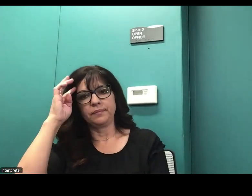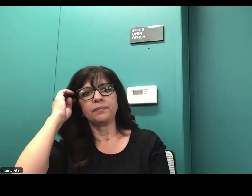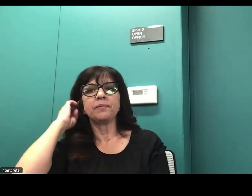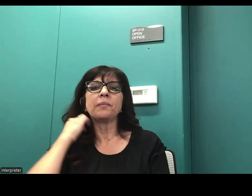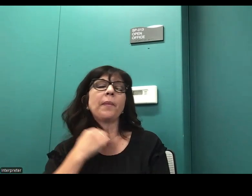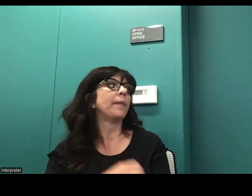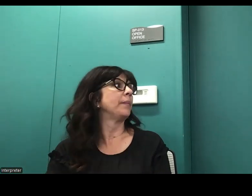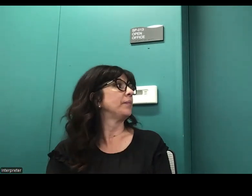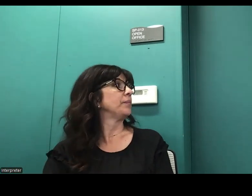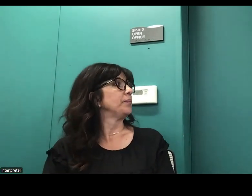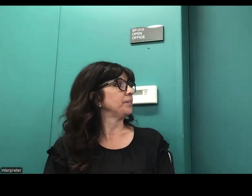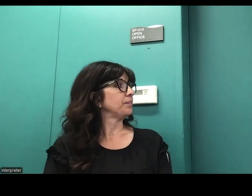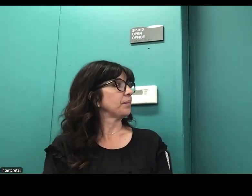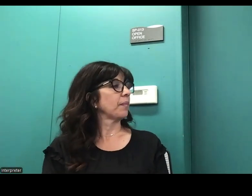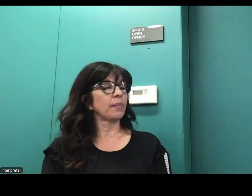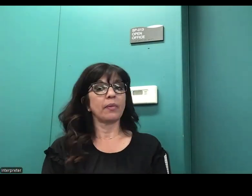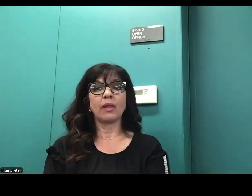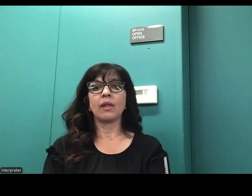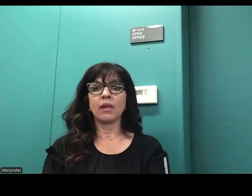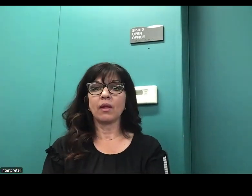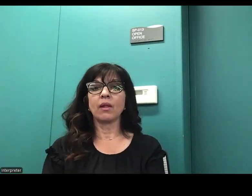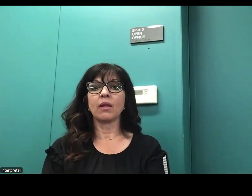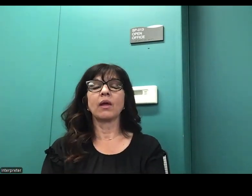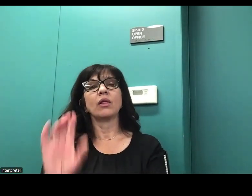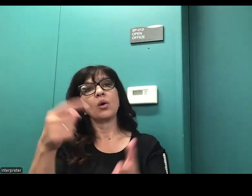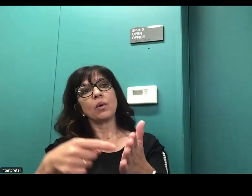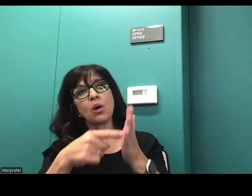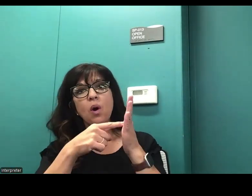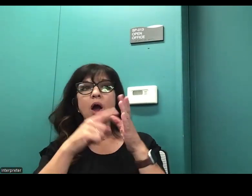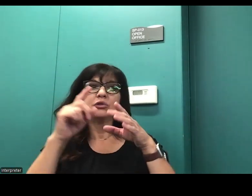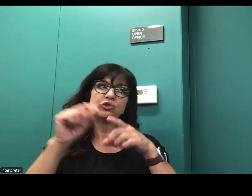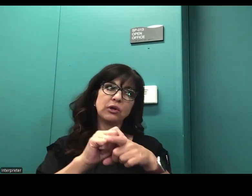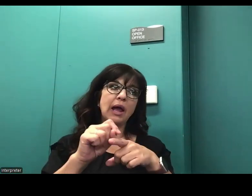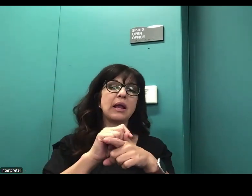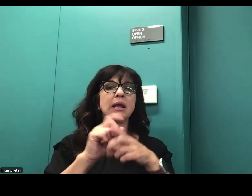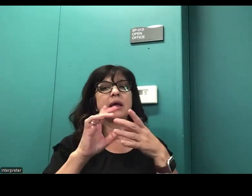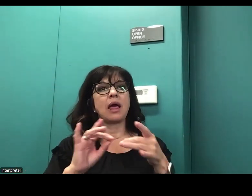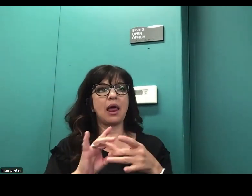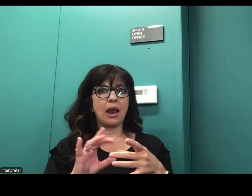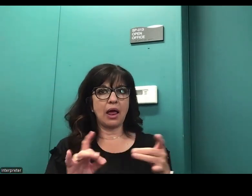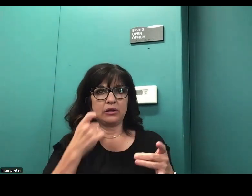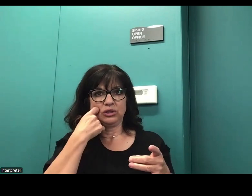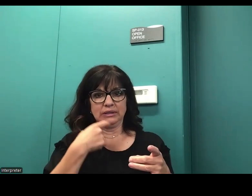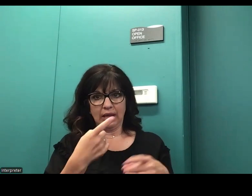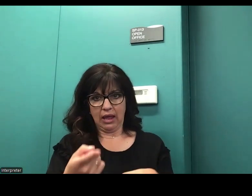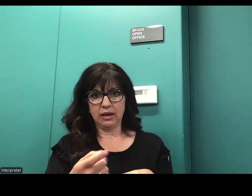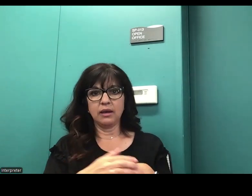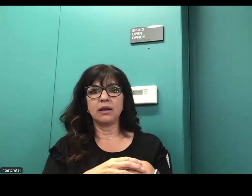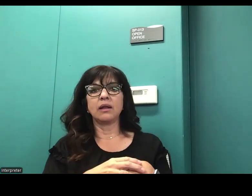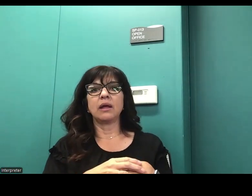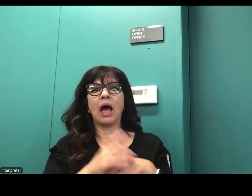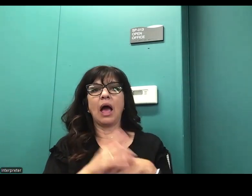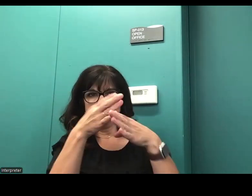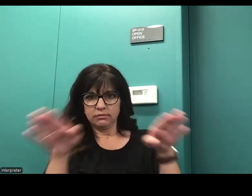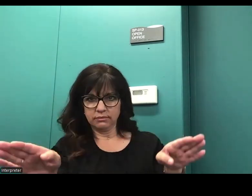Okay. They can't, you're like required training, same thing as what I just said before. I just split